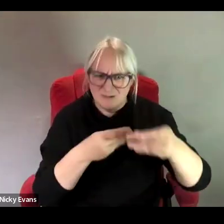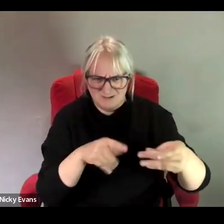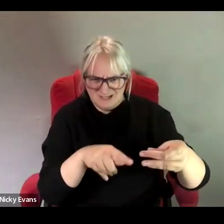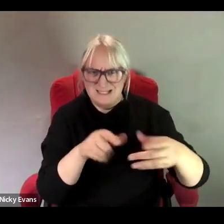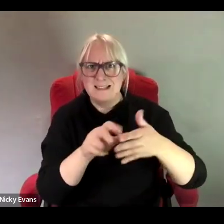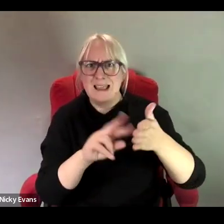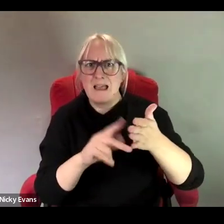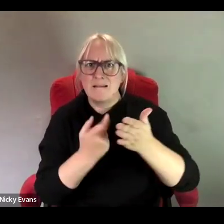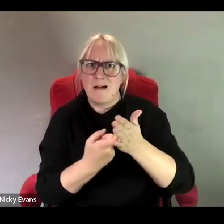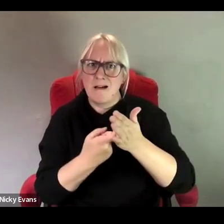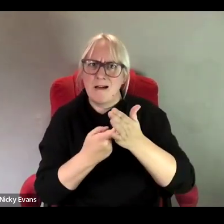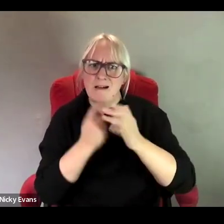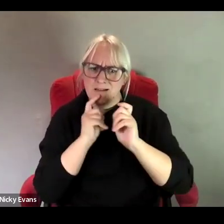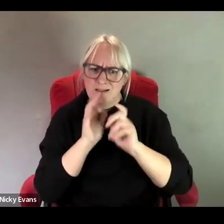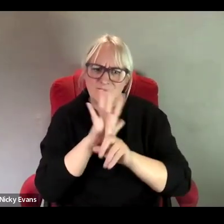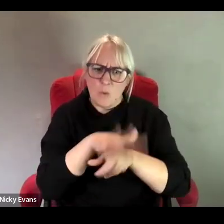the ways that